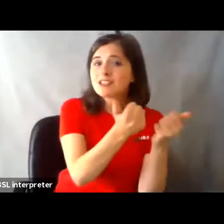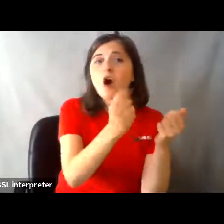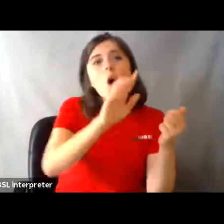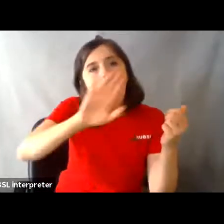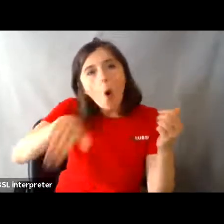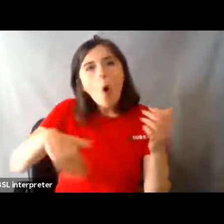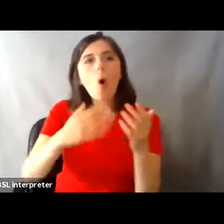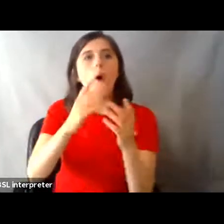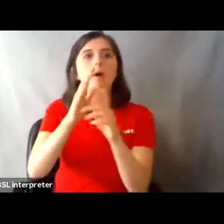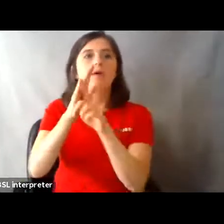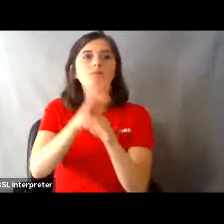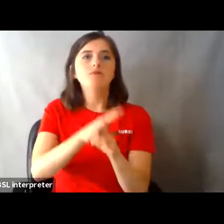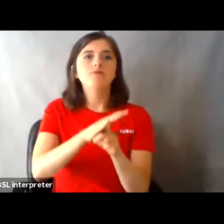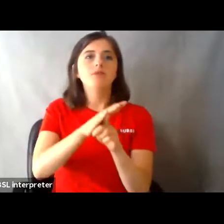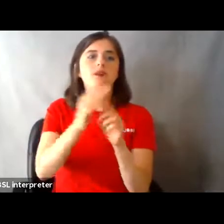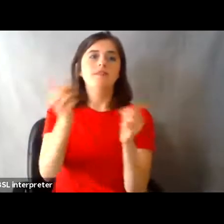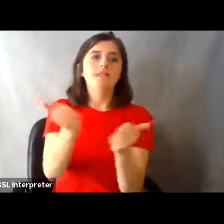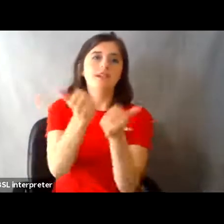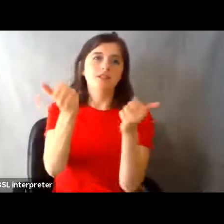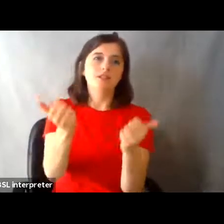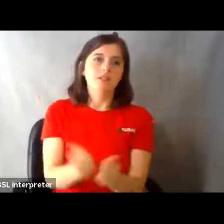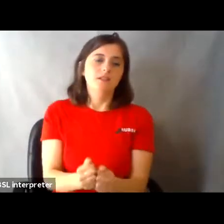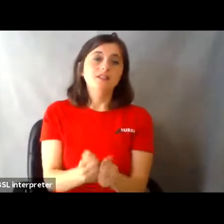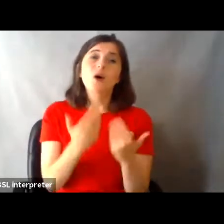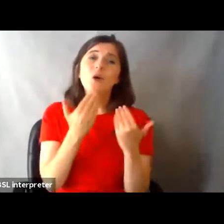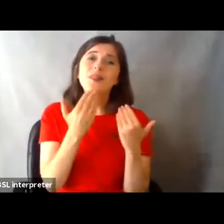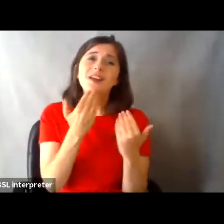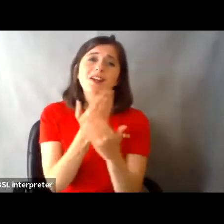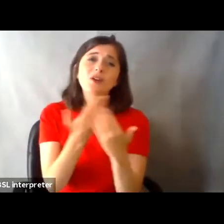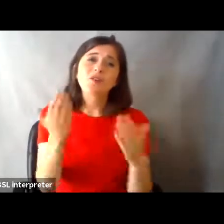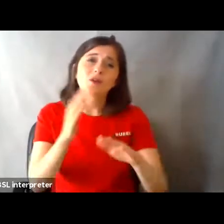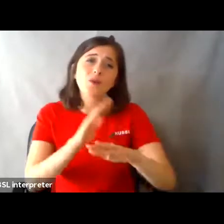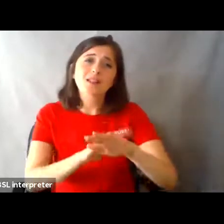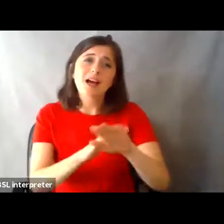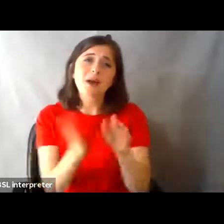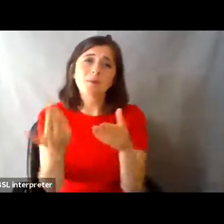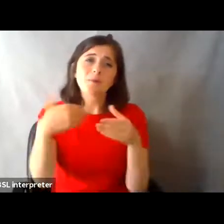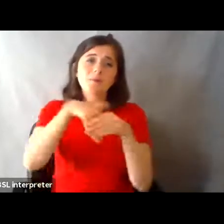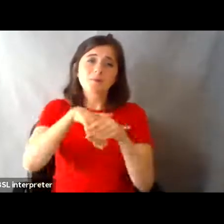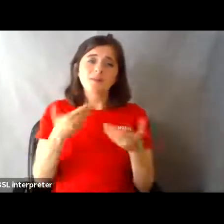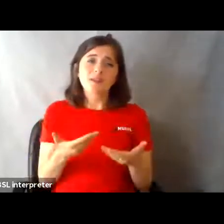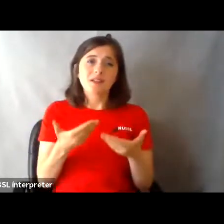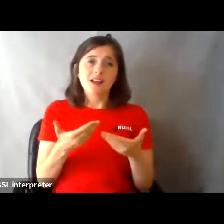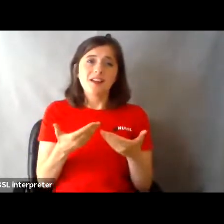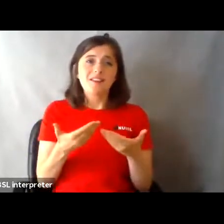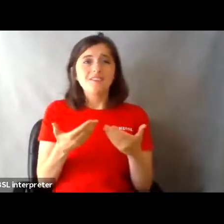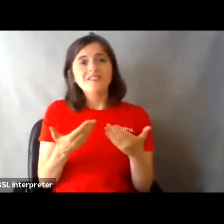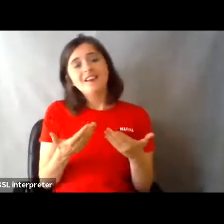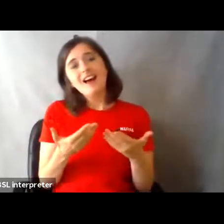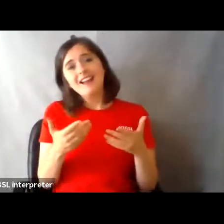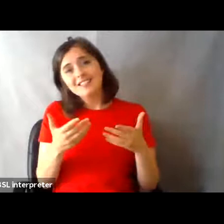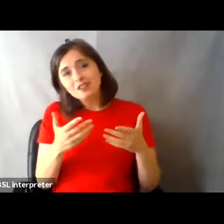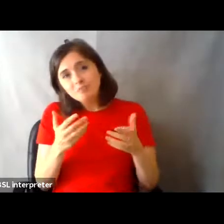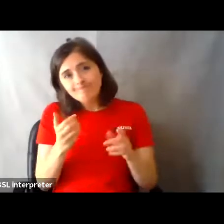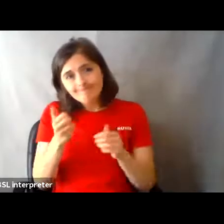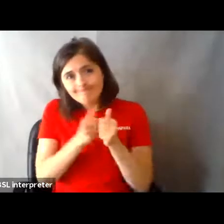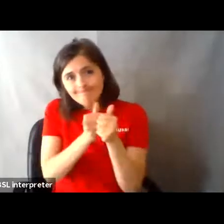ended. So thanks for everyone for taking the time to take part tonight, and onwards in the struggle.